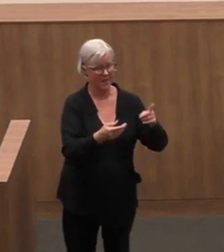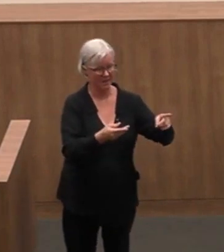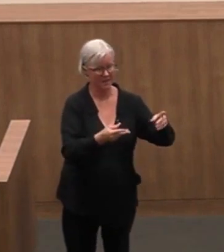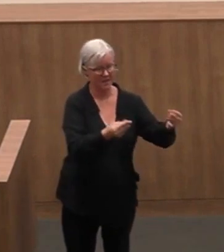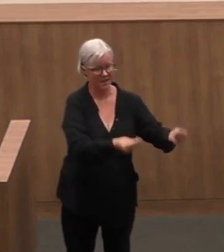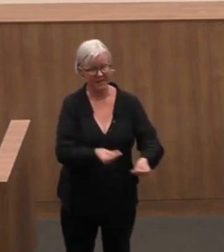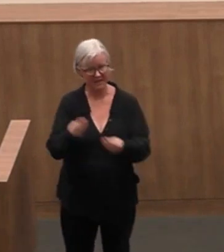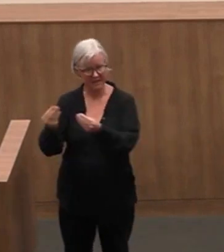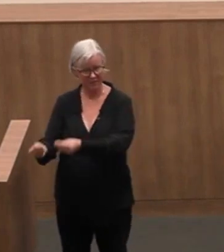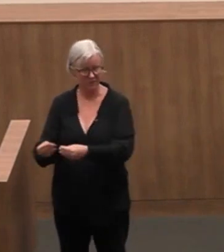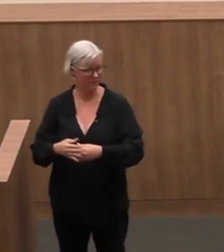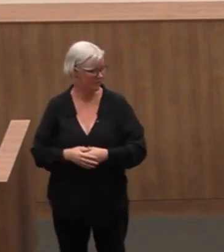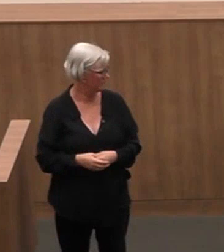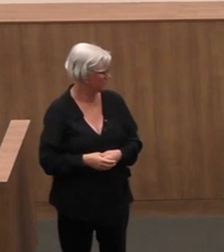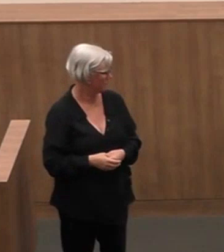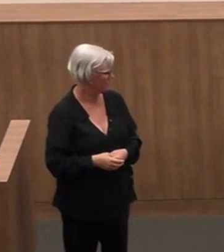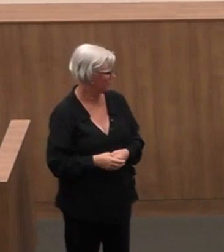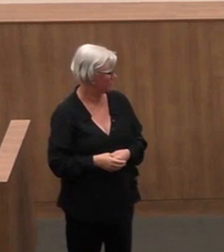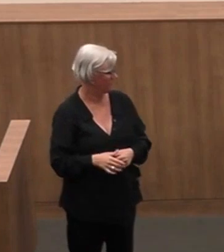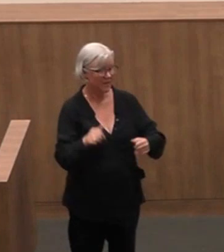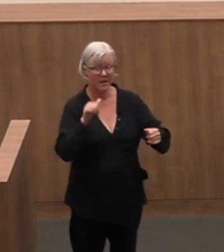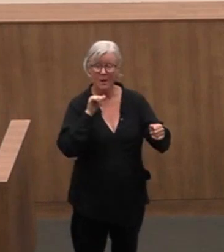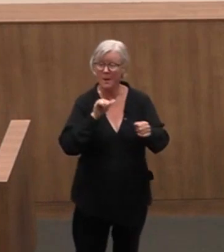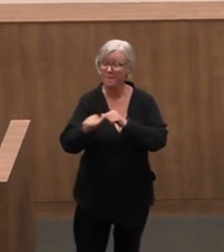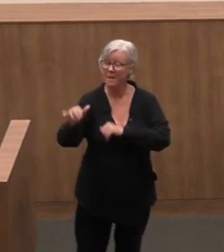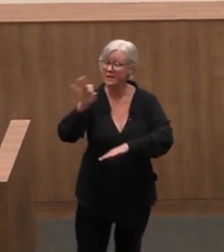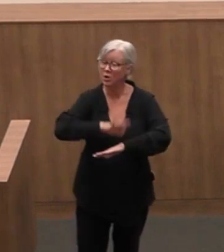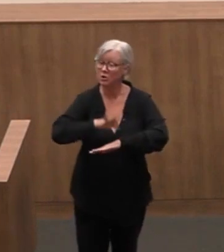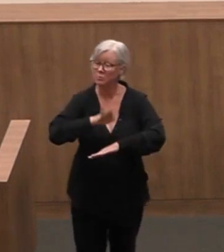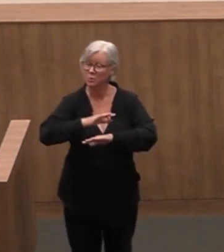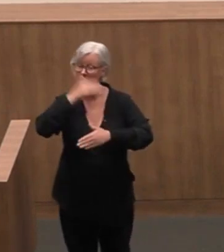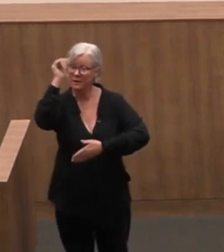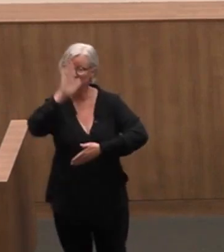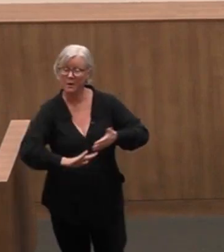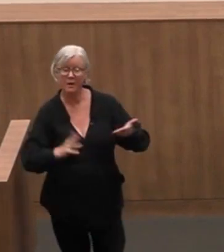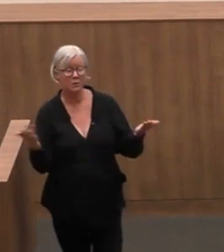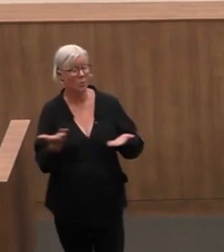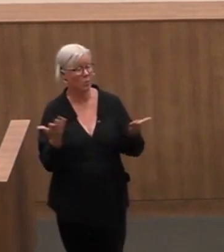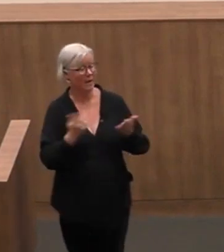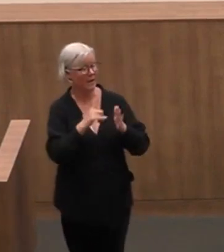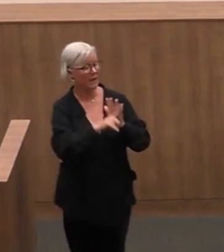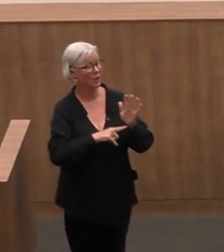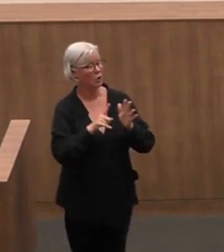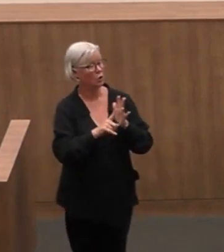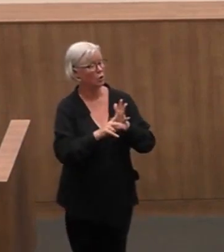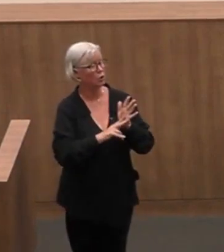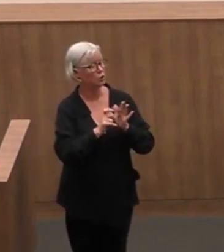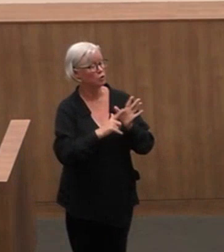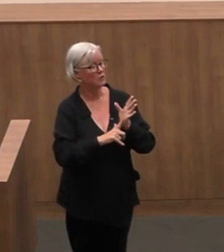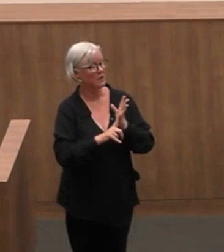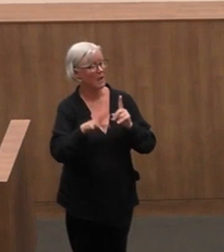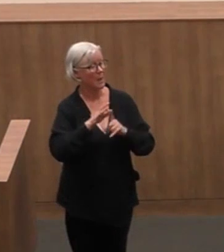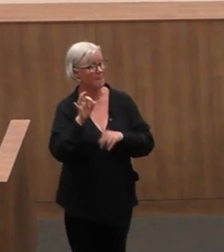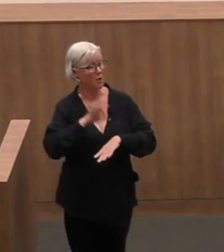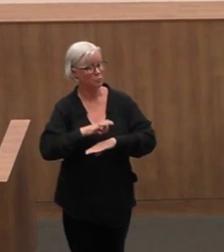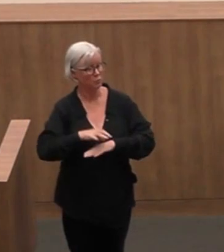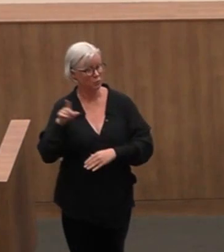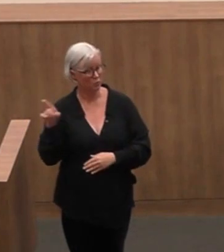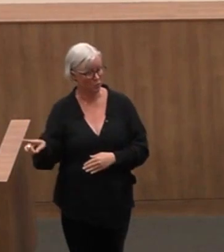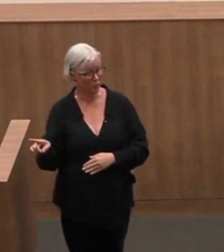with it. But we had our best hospital experience just recently at Gairdner Hospital, and it was because the